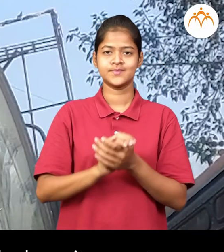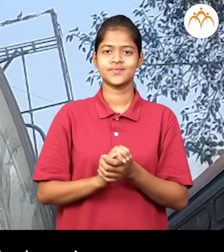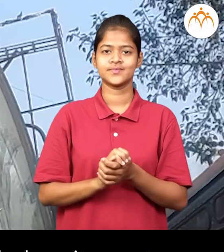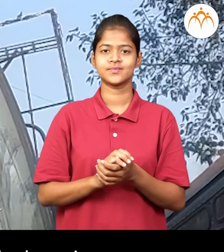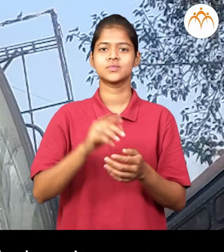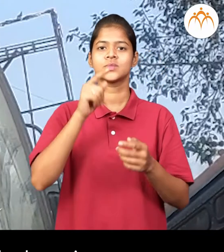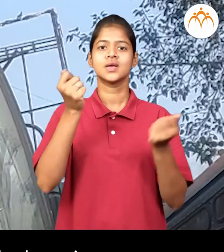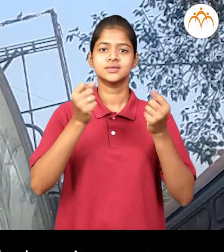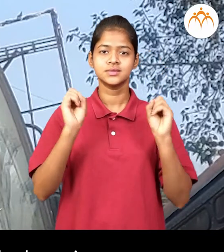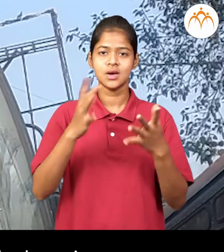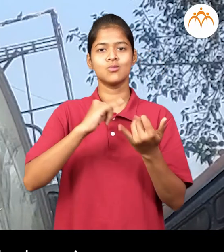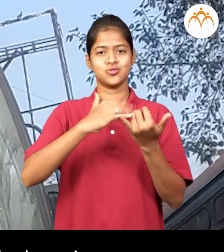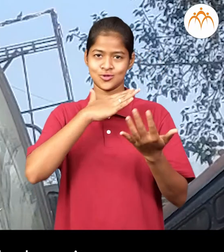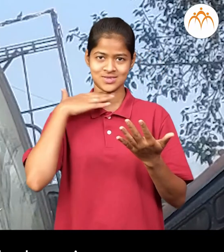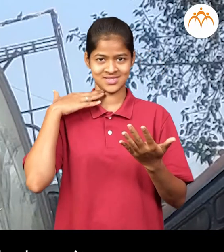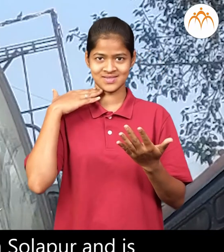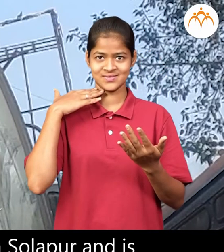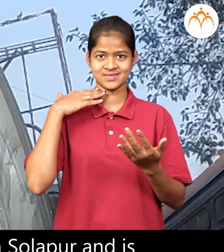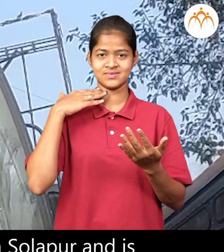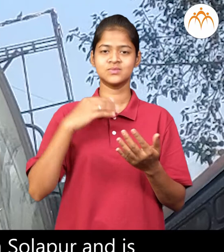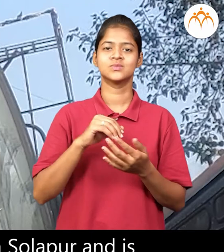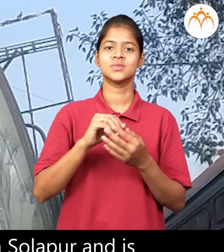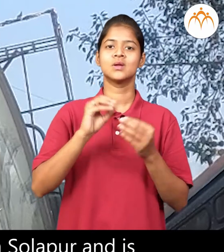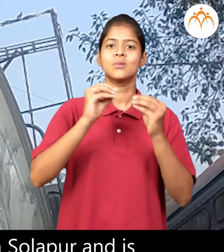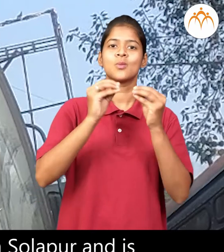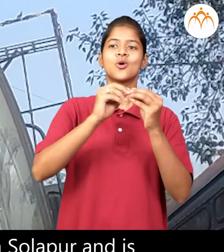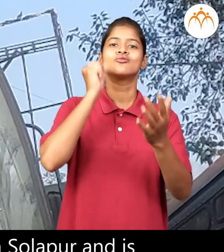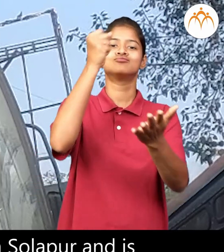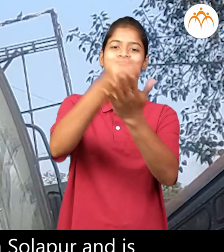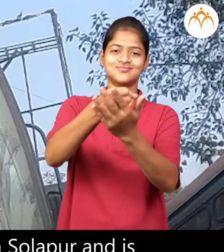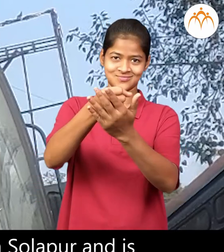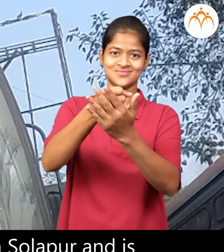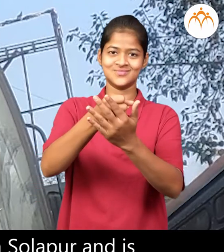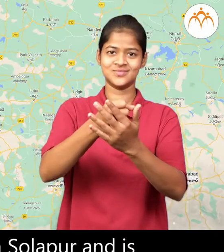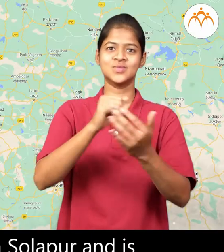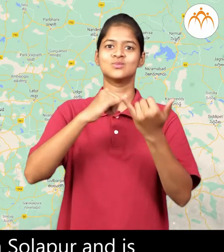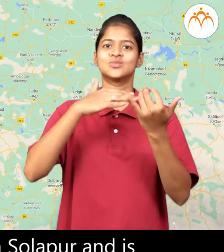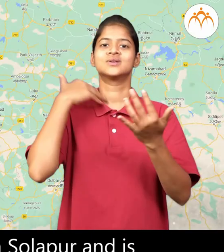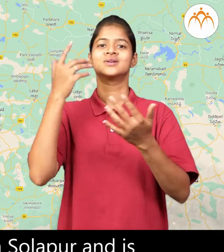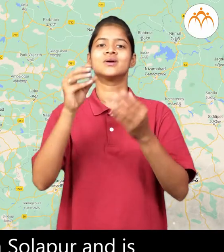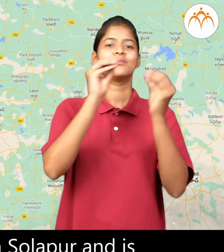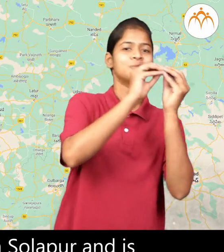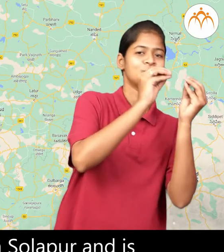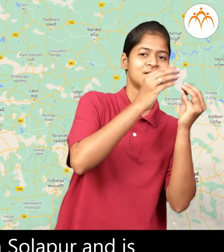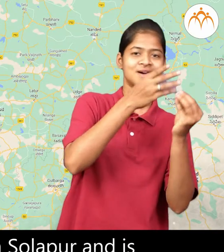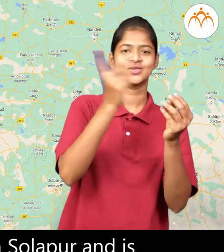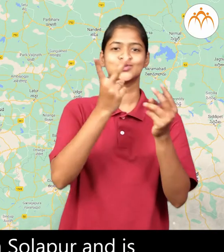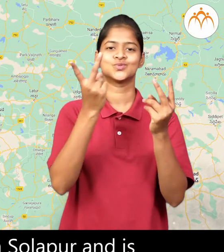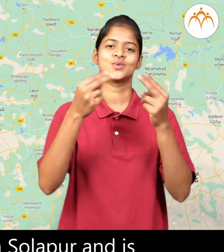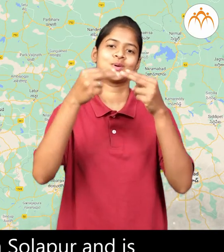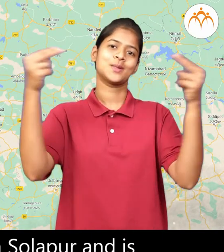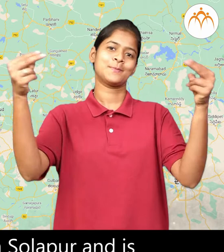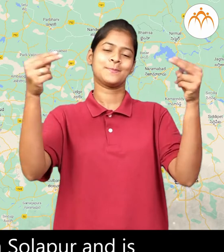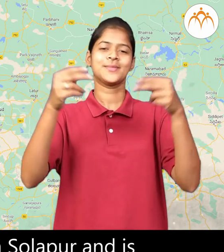and where it goes to. So, if a bus comes from Solapur and is